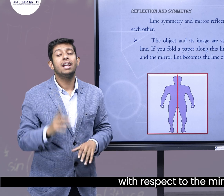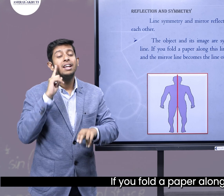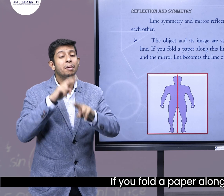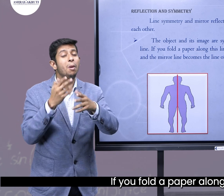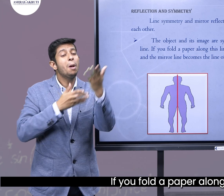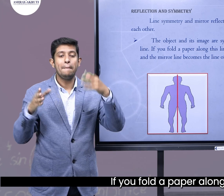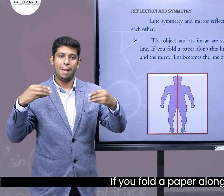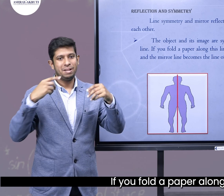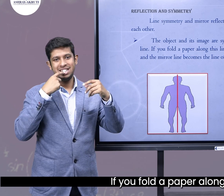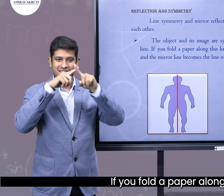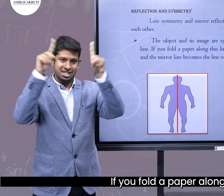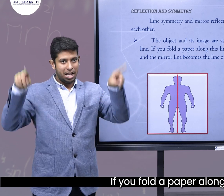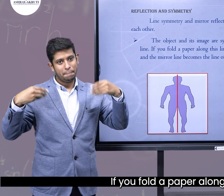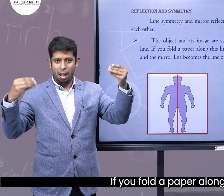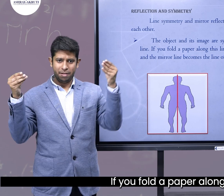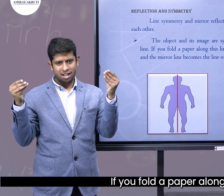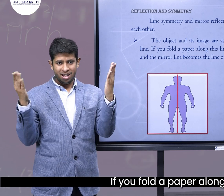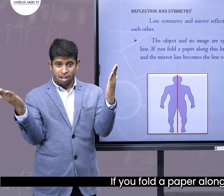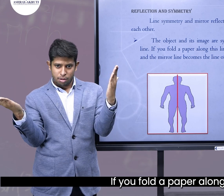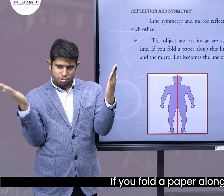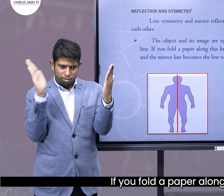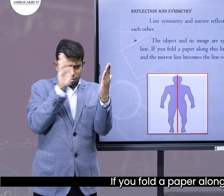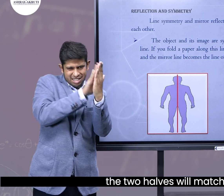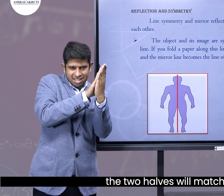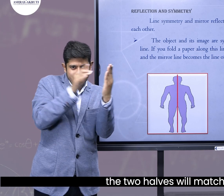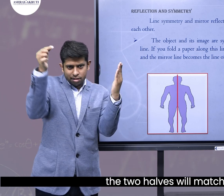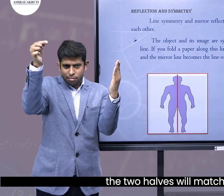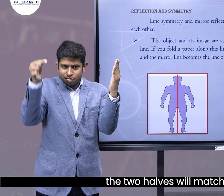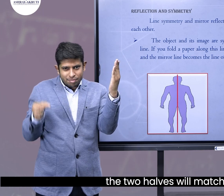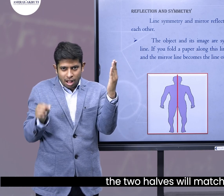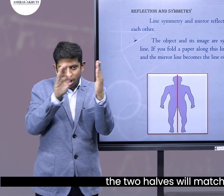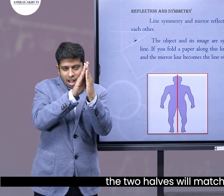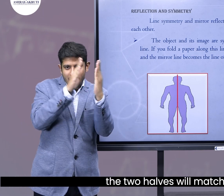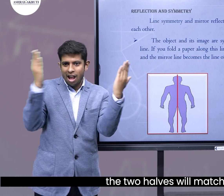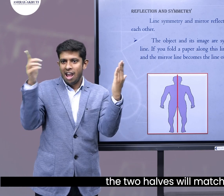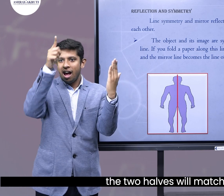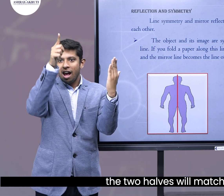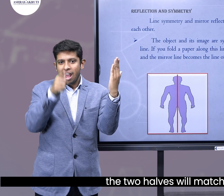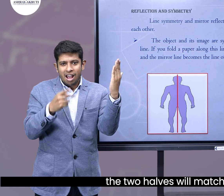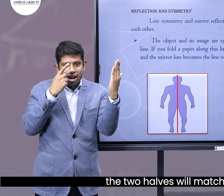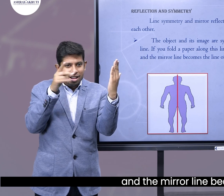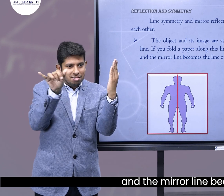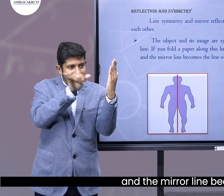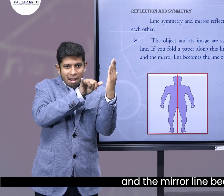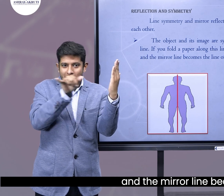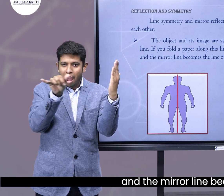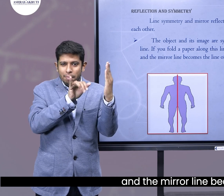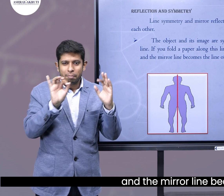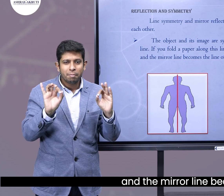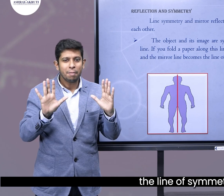If you fold a paper along this line, the two halves will match perfectly and the mirror line becomes the line